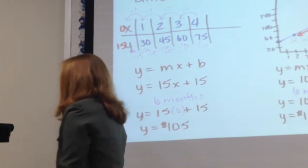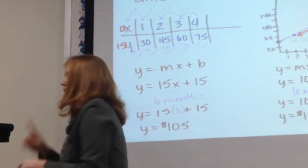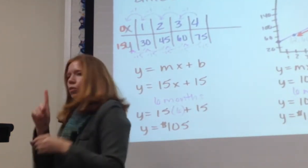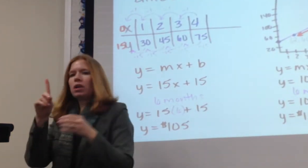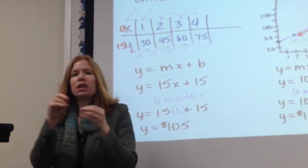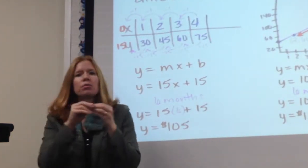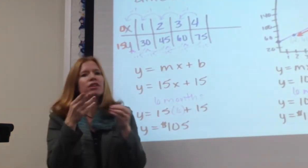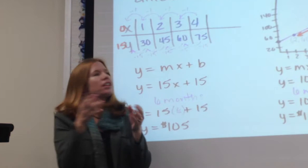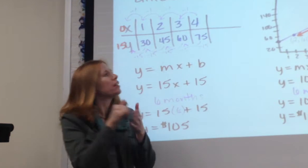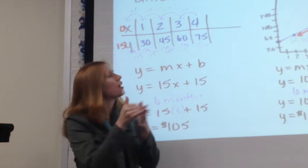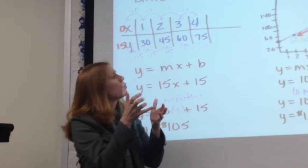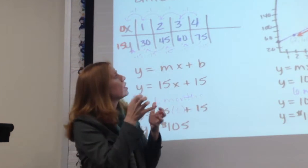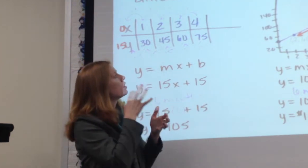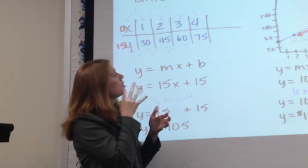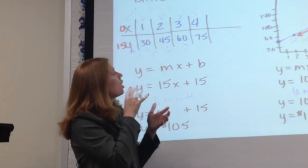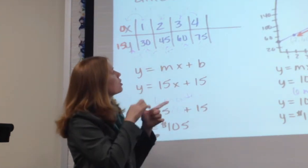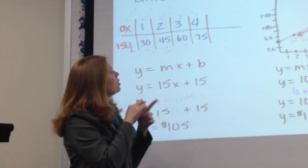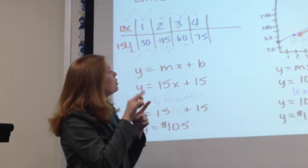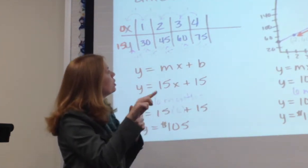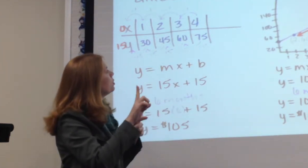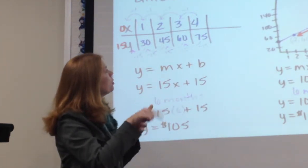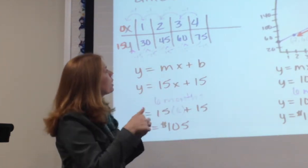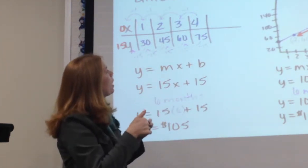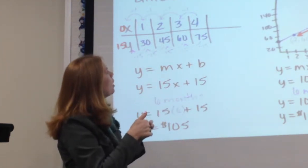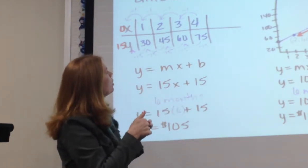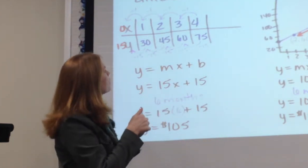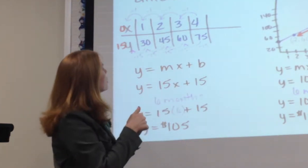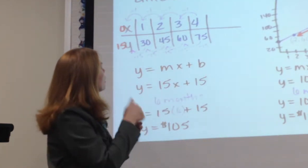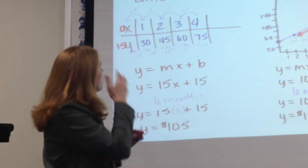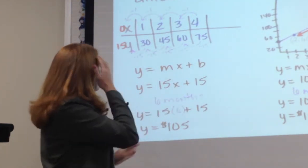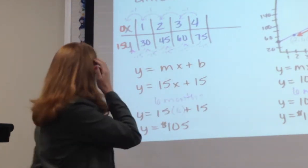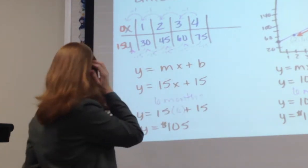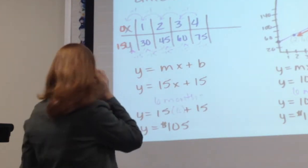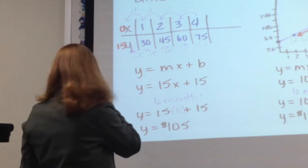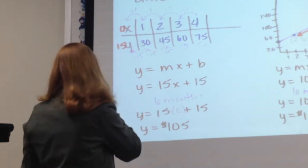Okay, one more thing that I wanted to talk to you about, okay?